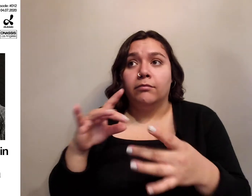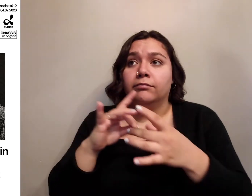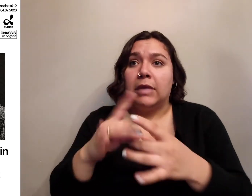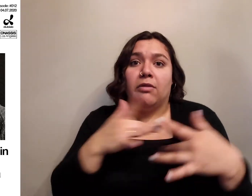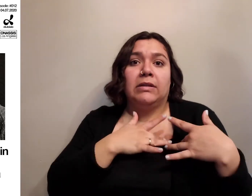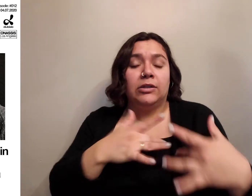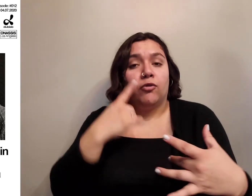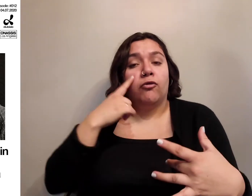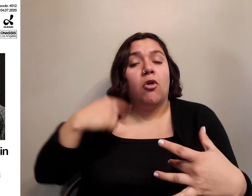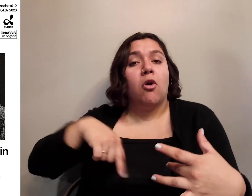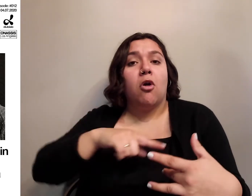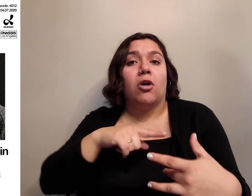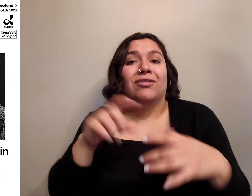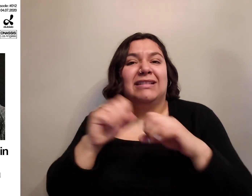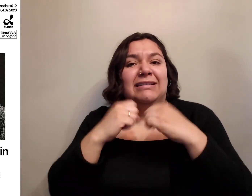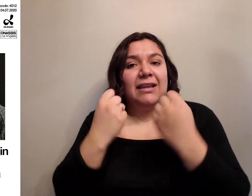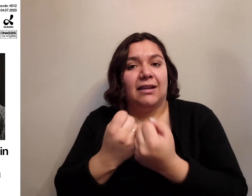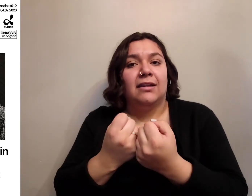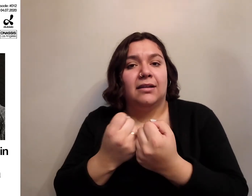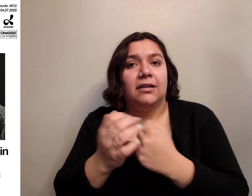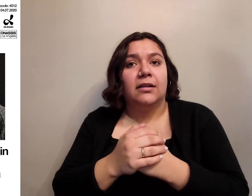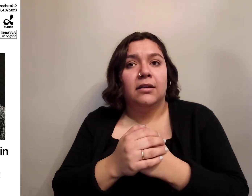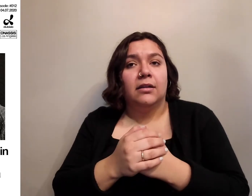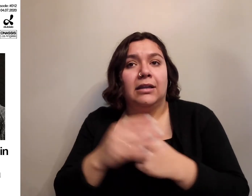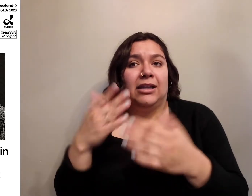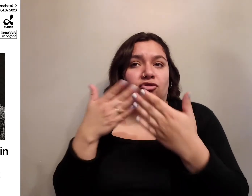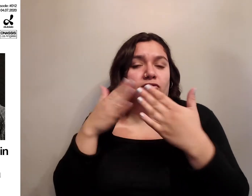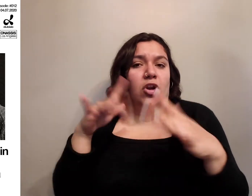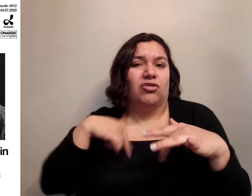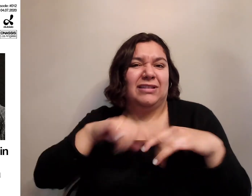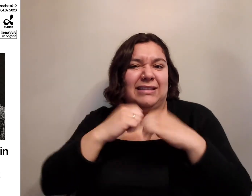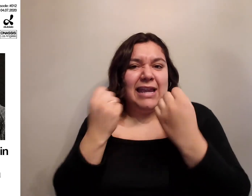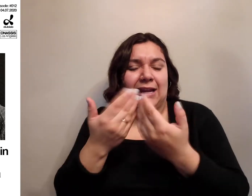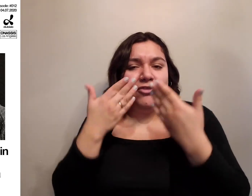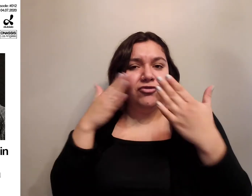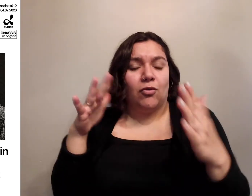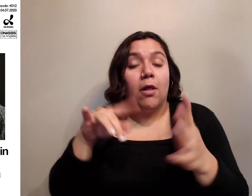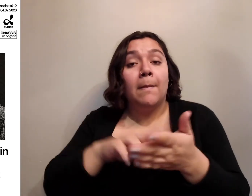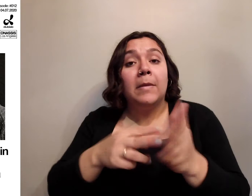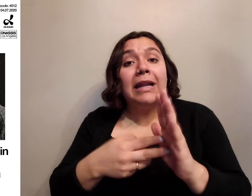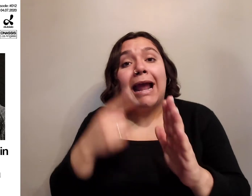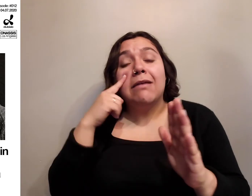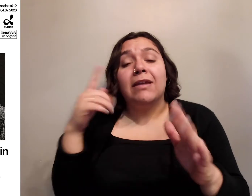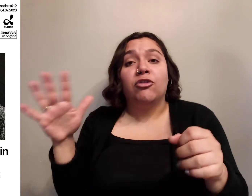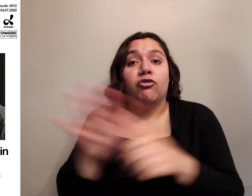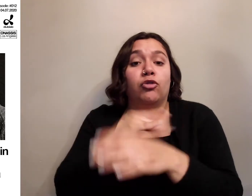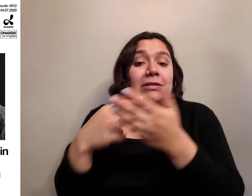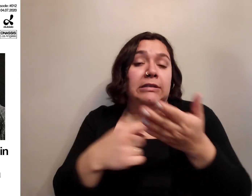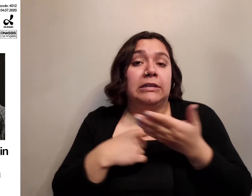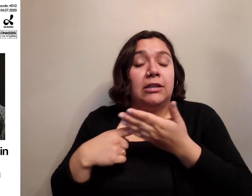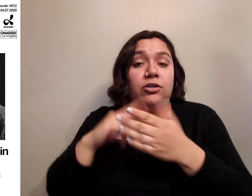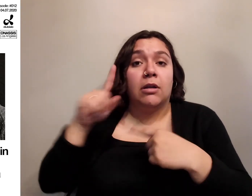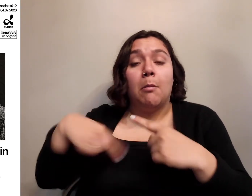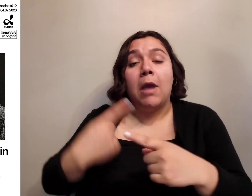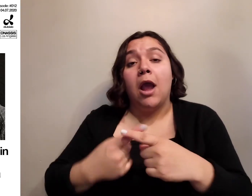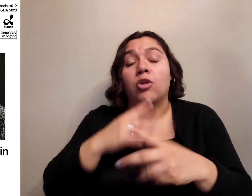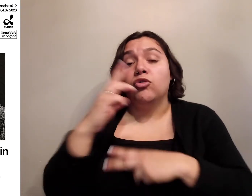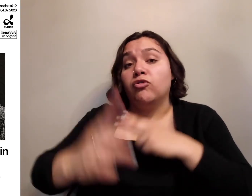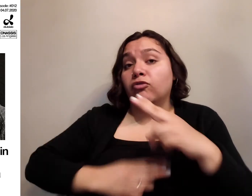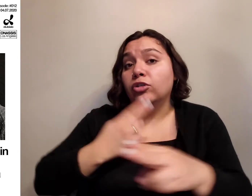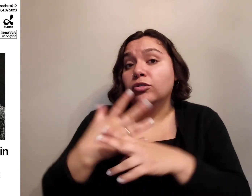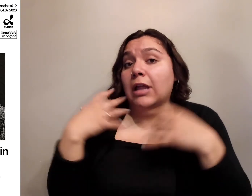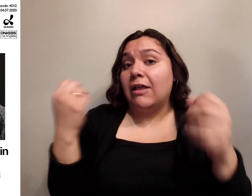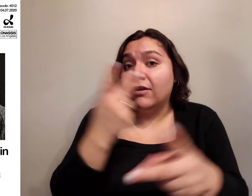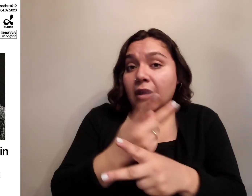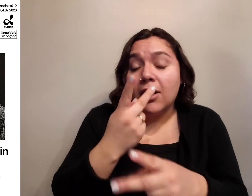nature of our society in general. And I think the entire discussion about universal health care and